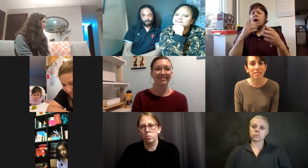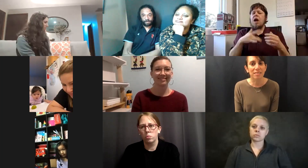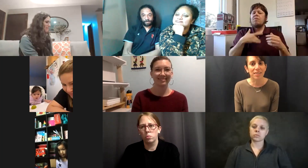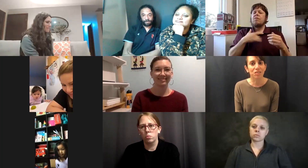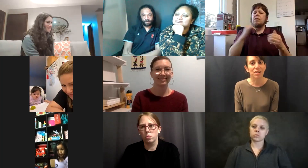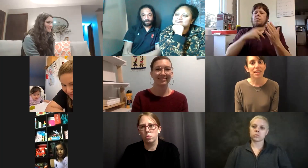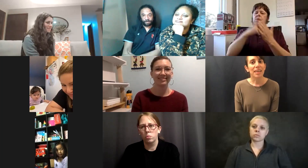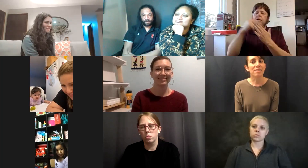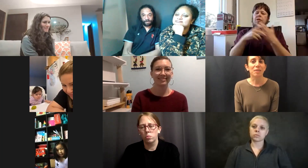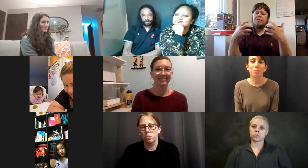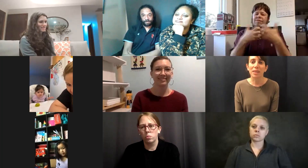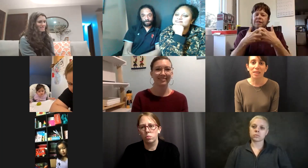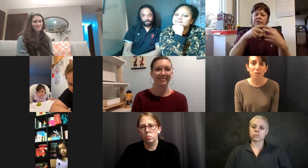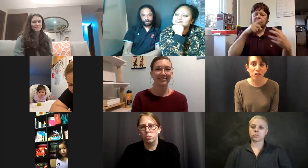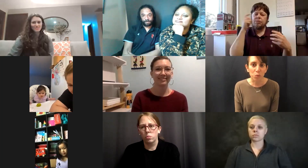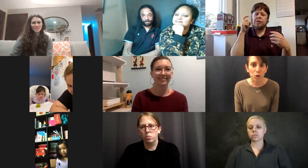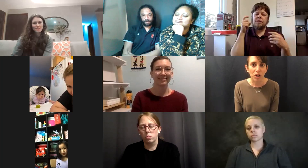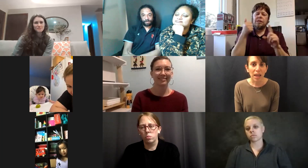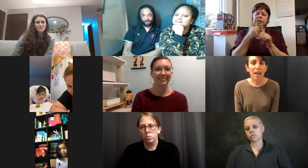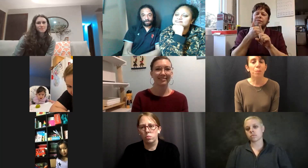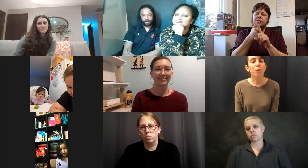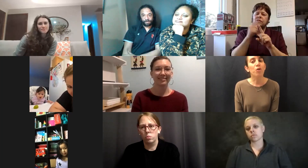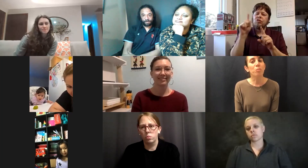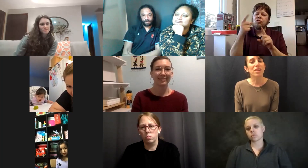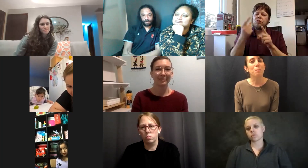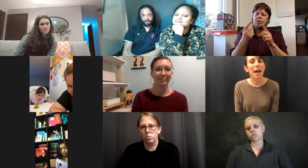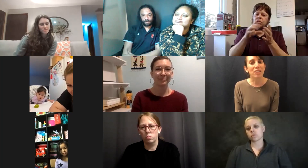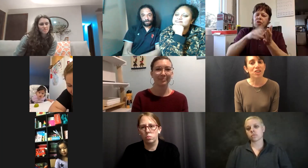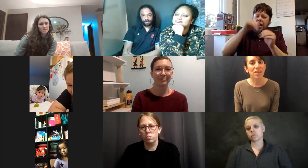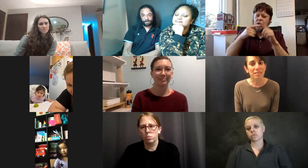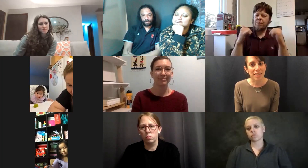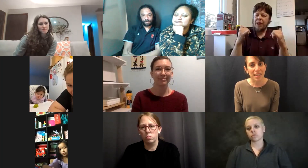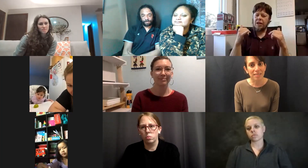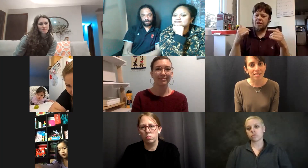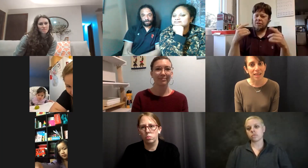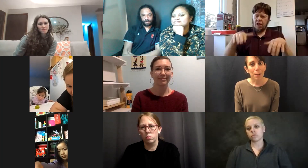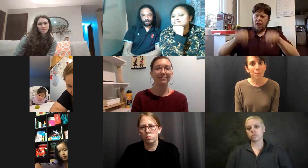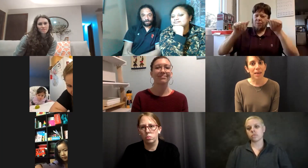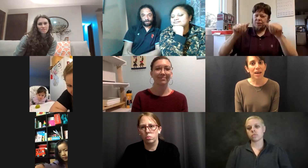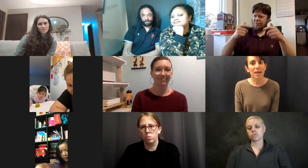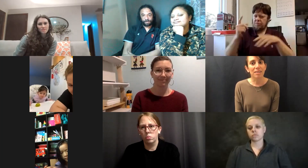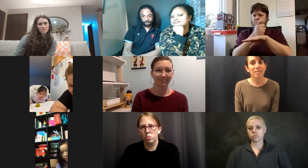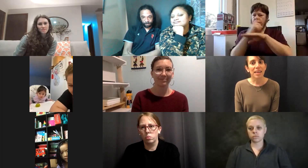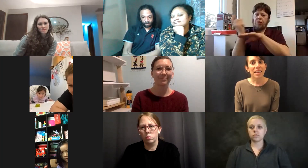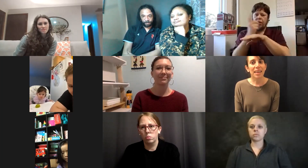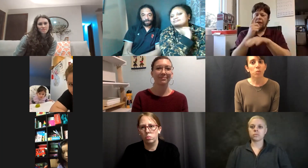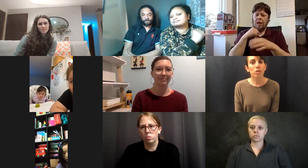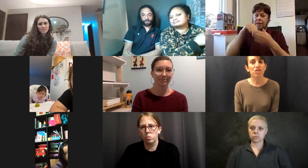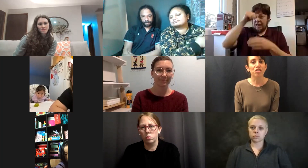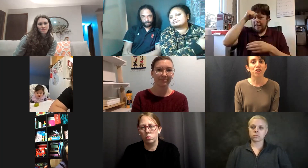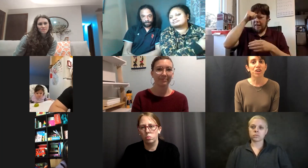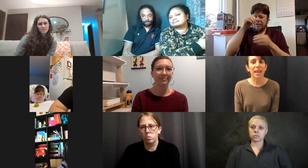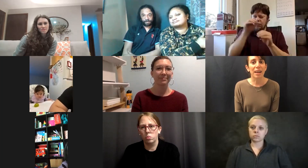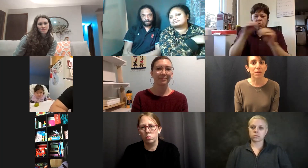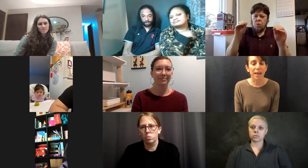signing skills. He is completely visual, and the program really matched his needs because he was